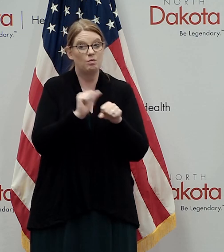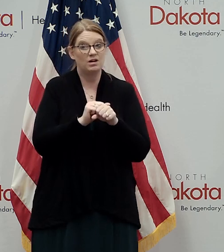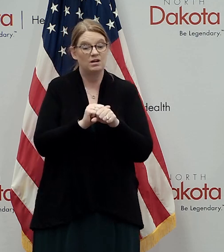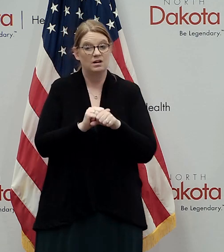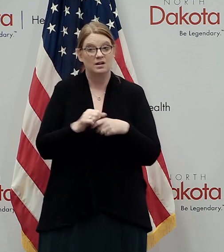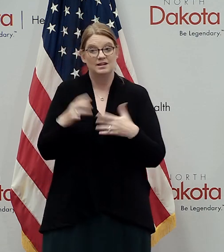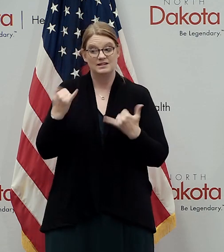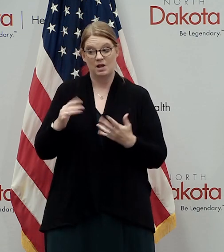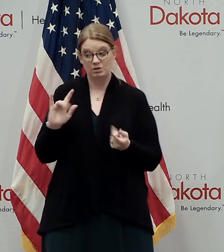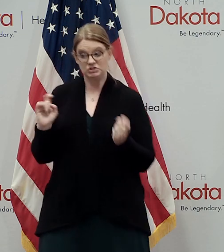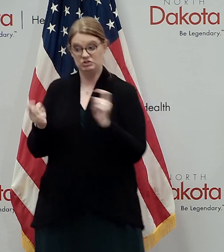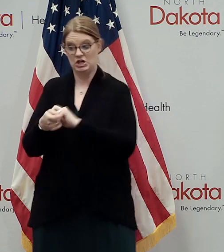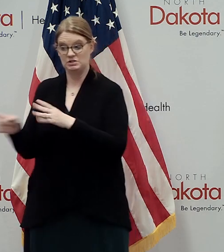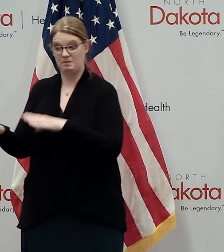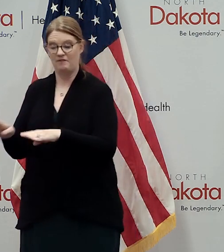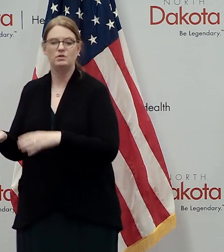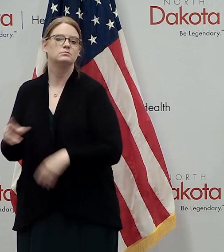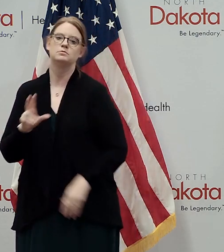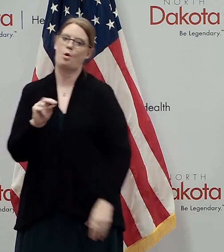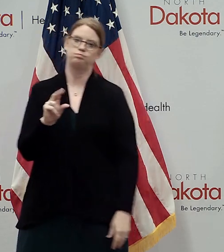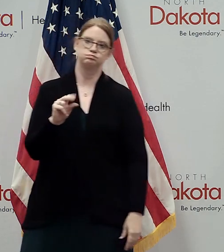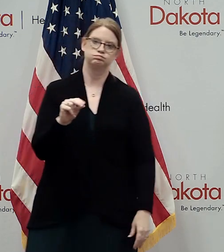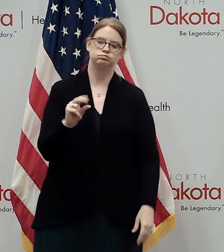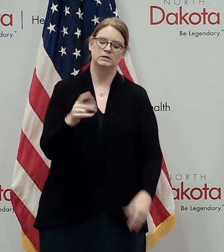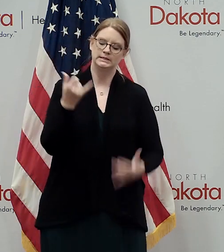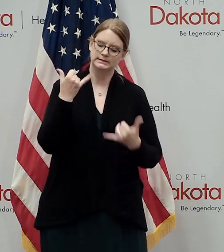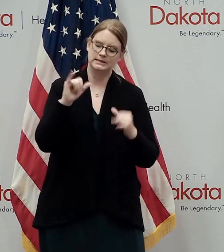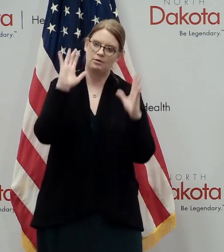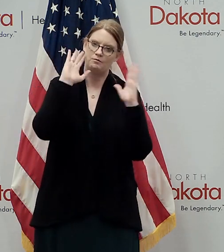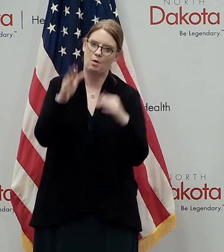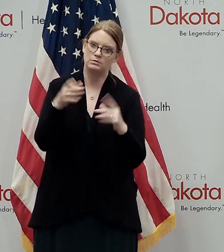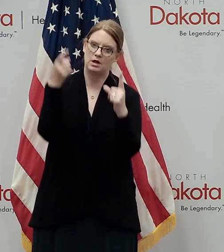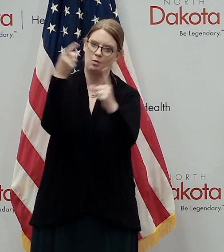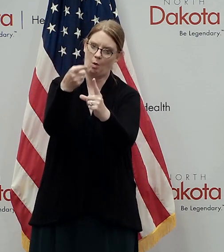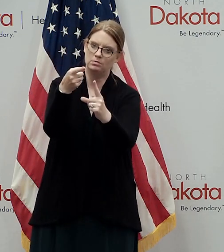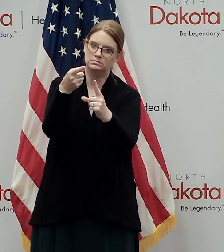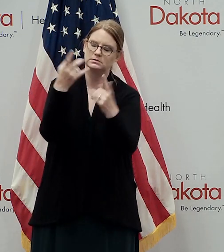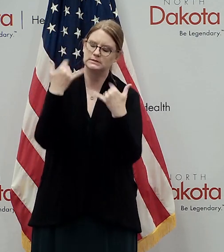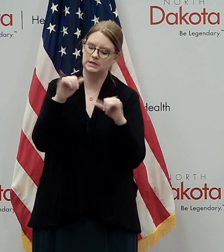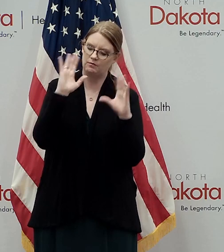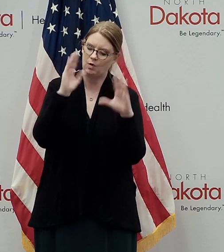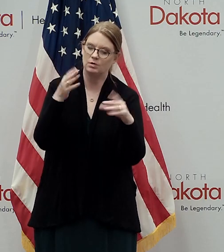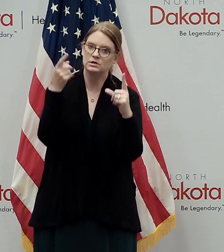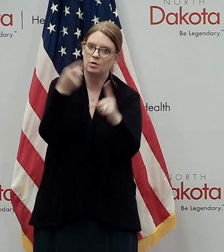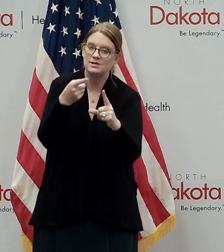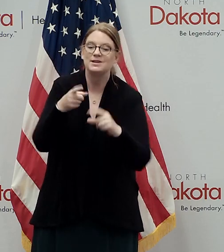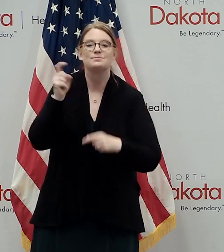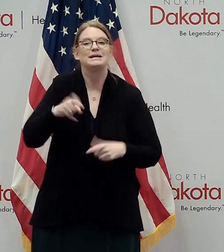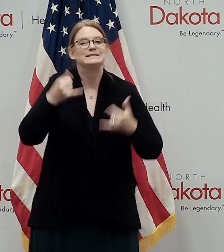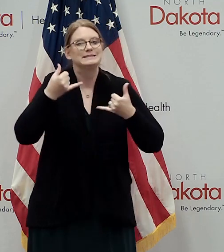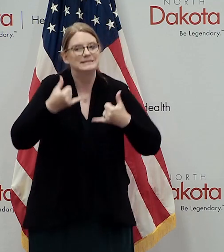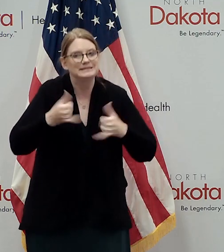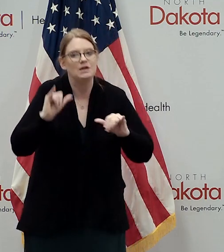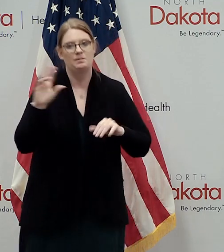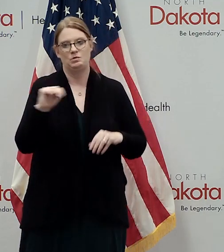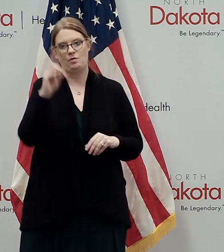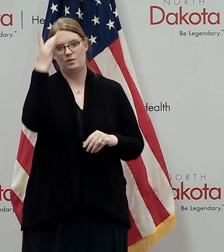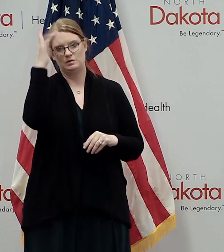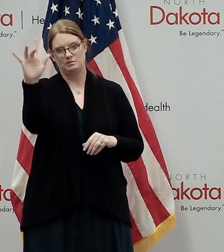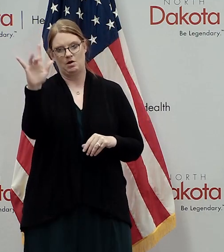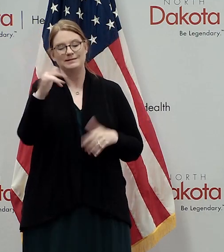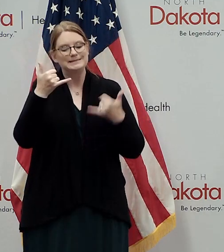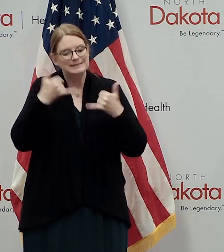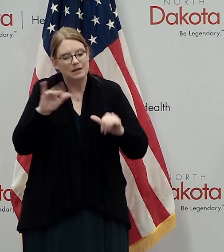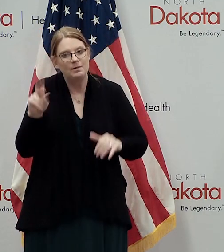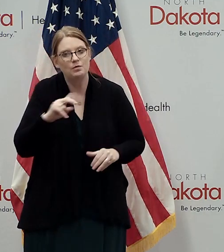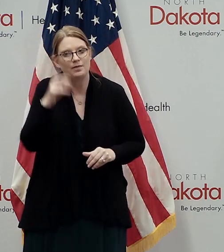hold the course, not change the goalposts, but we must continue to be North Dakota smart to keep COVID-19 in check,